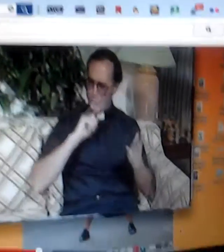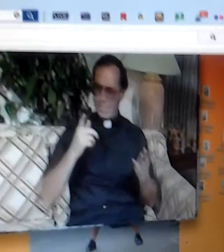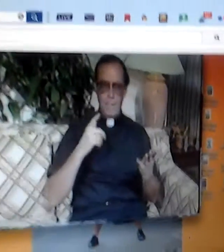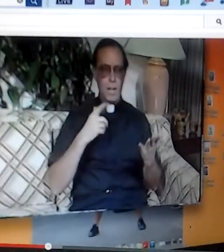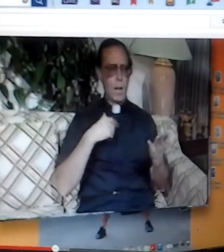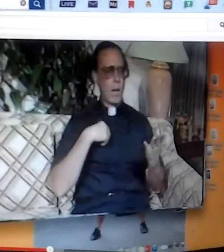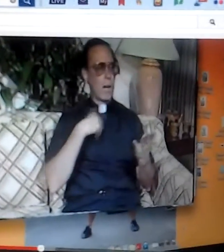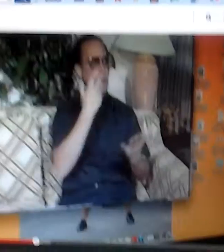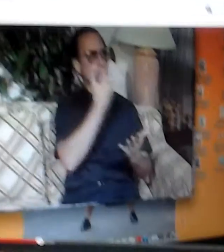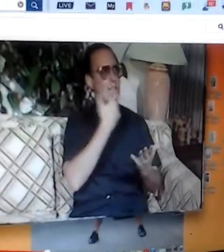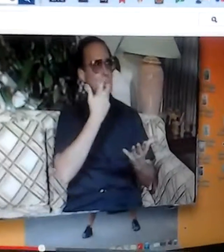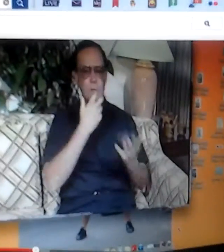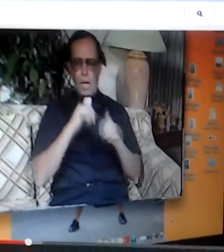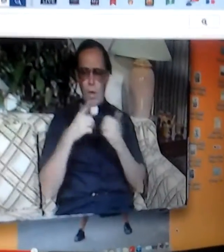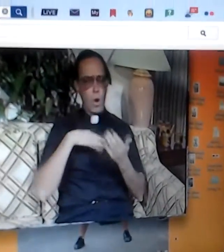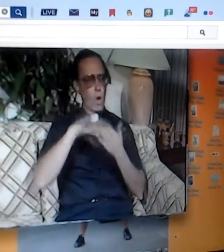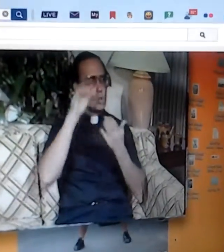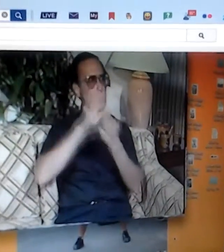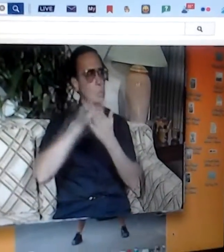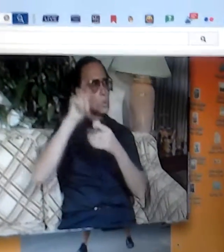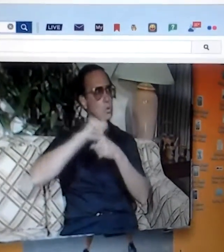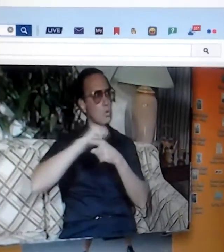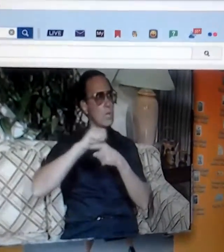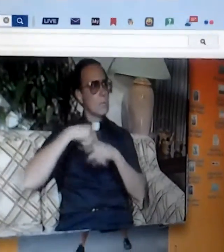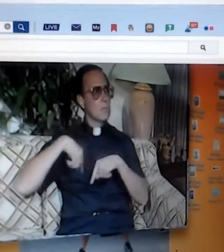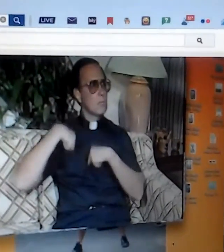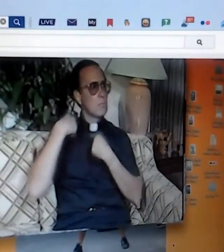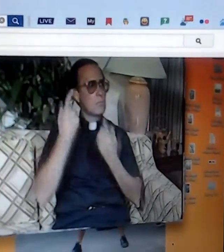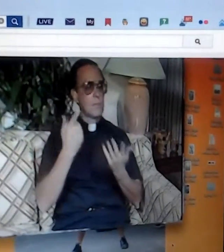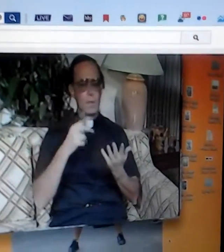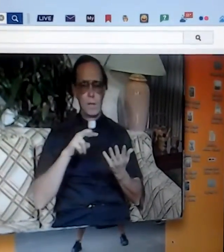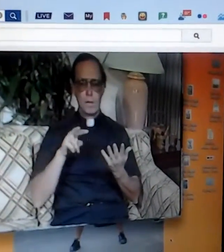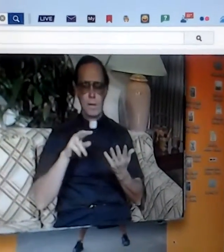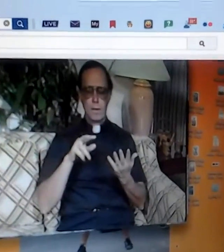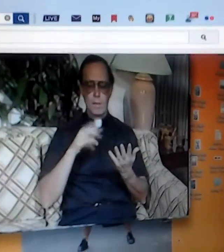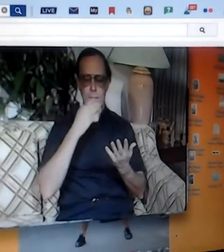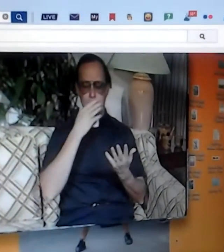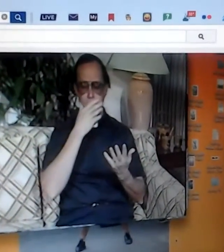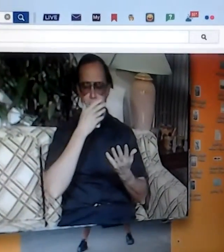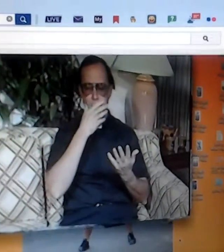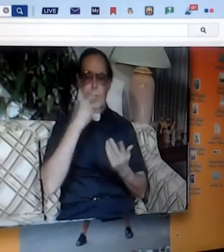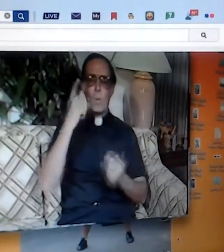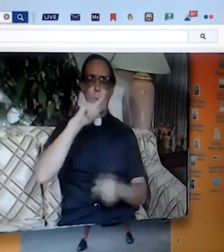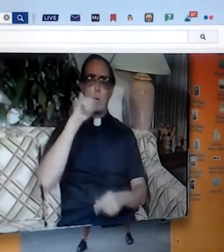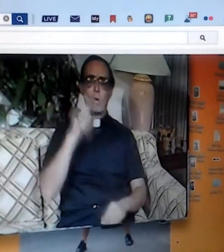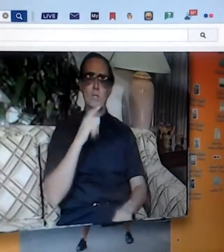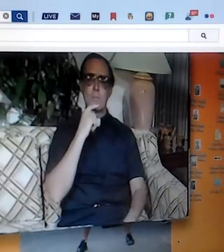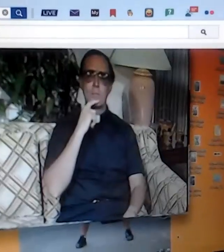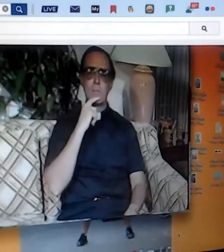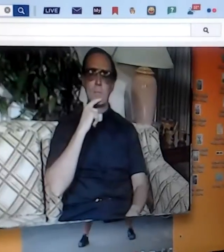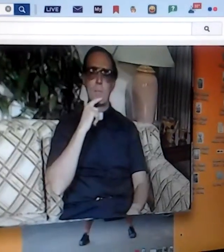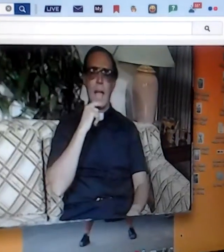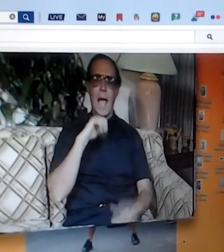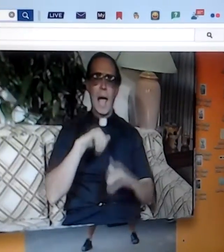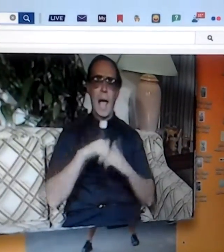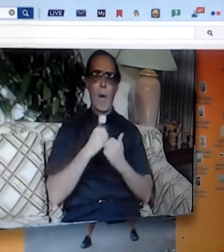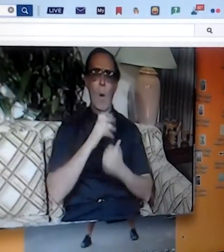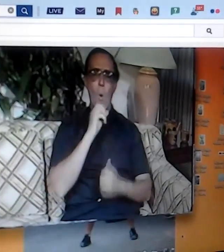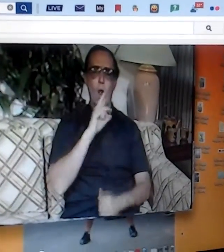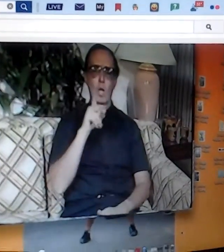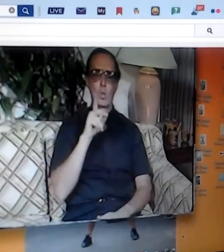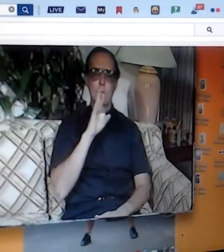He said, "The deaf can't talk. How are you communicating?" So I told him, "Well, I practice in reading lips."